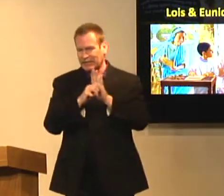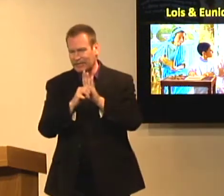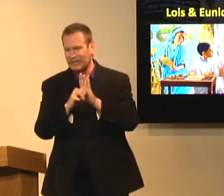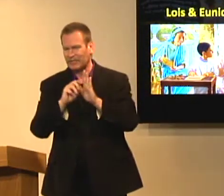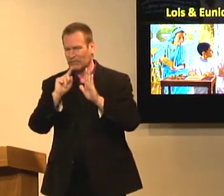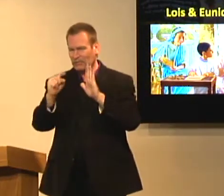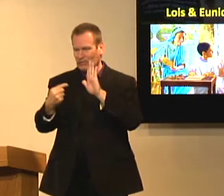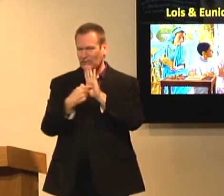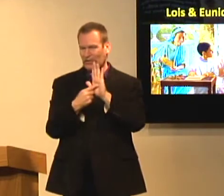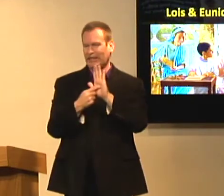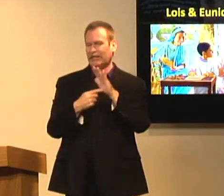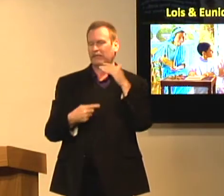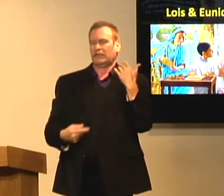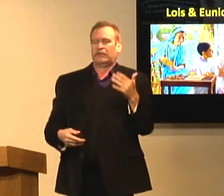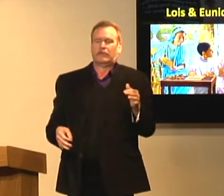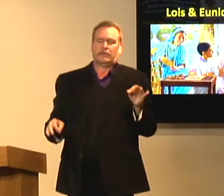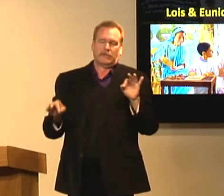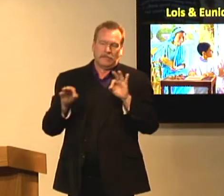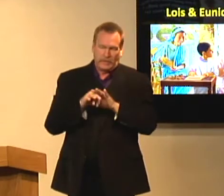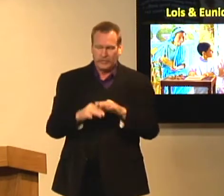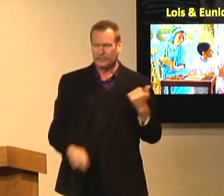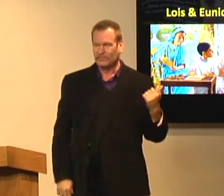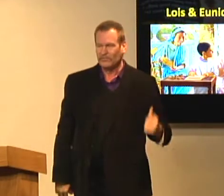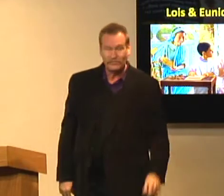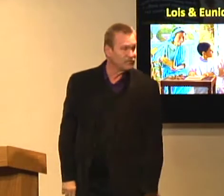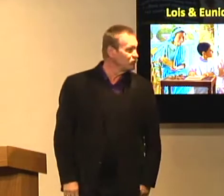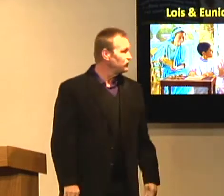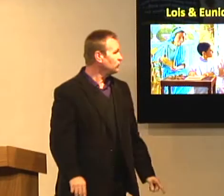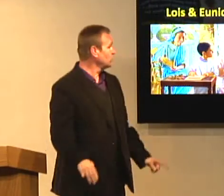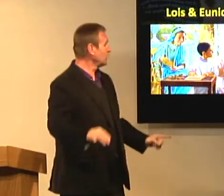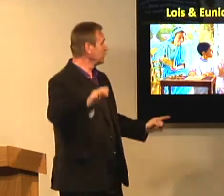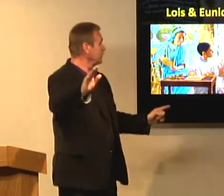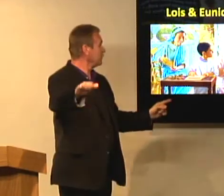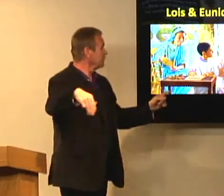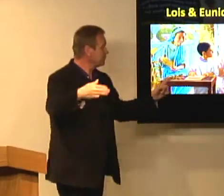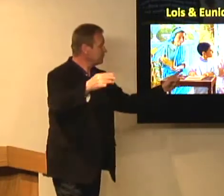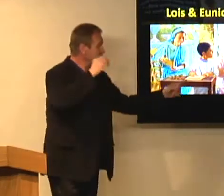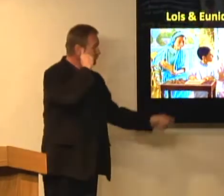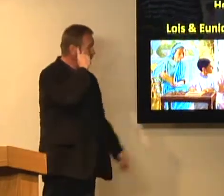their mothers. Their mothers are their exemplary models throughout life.